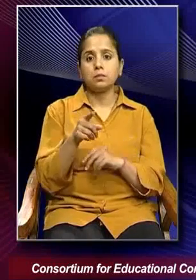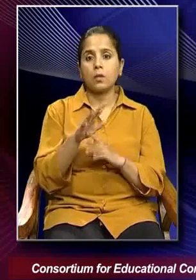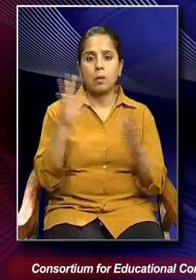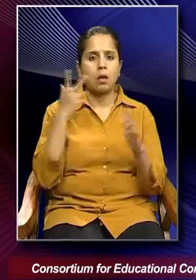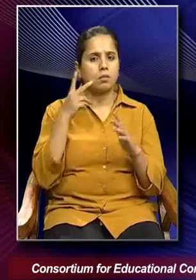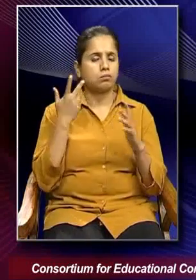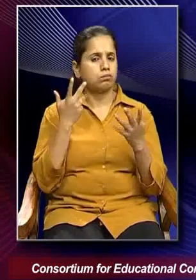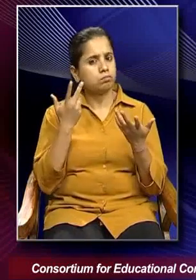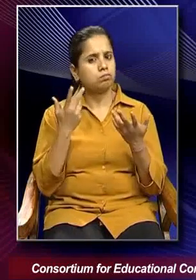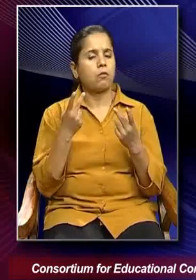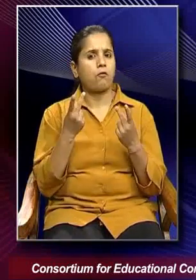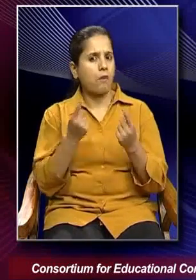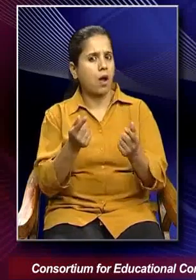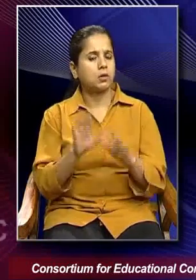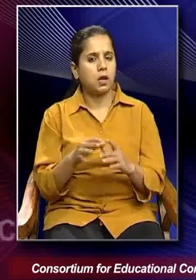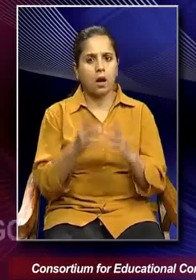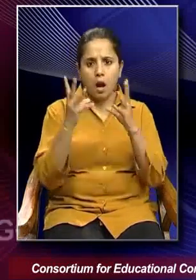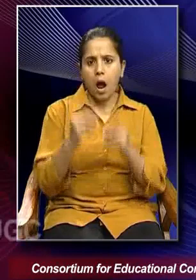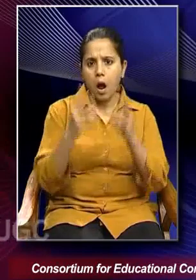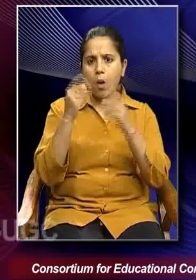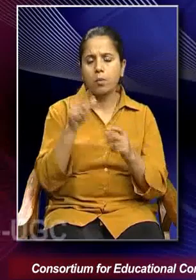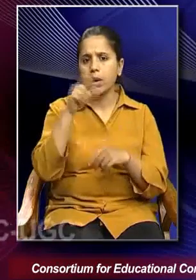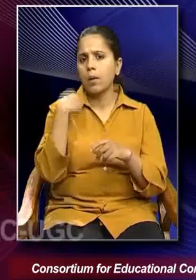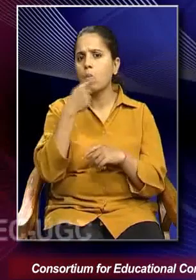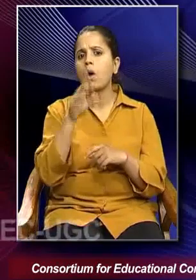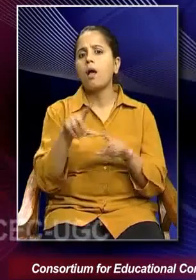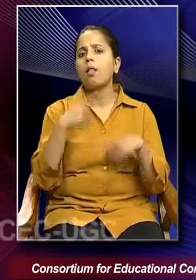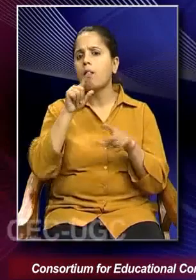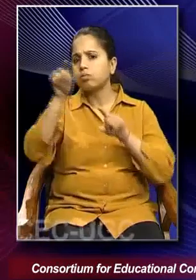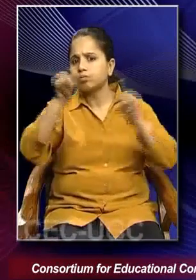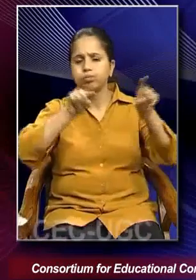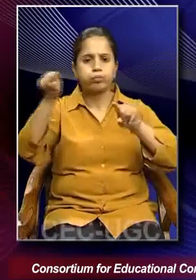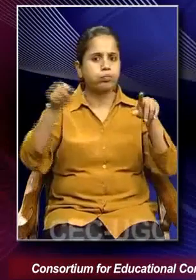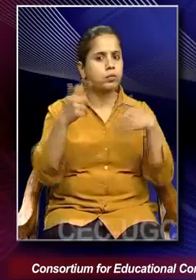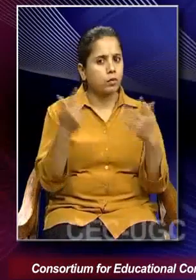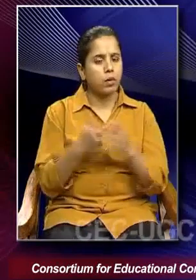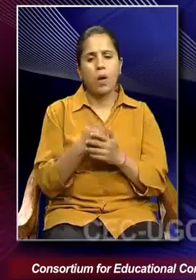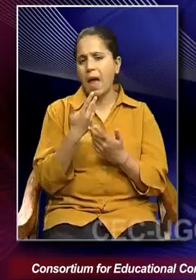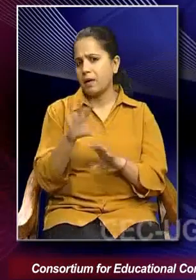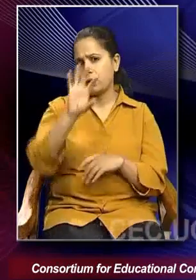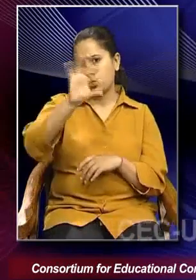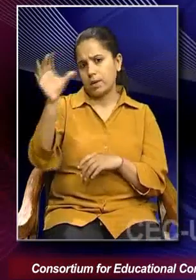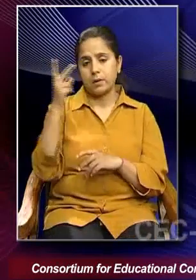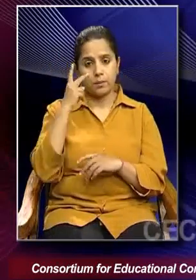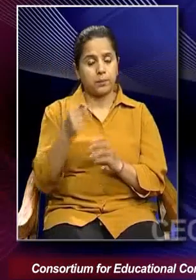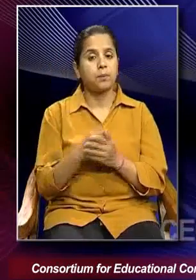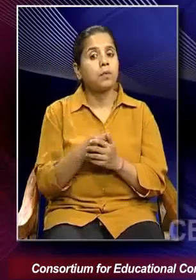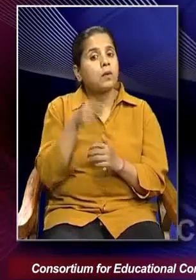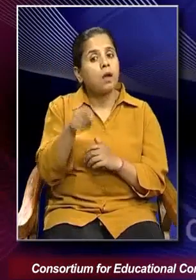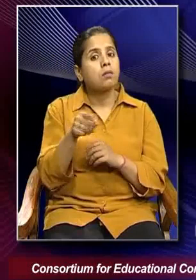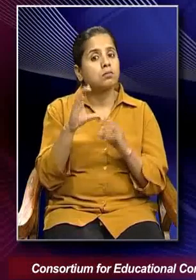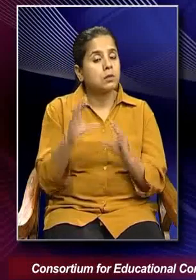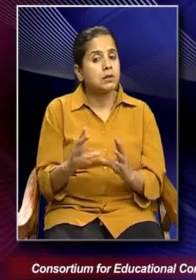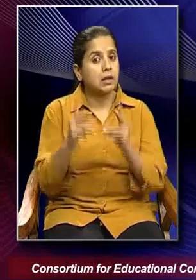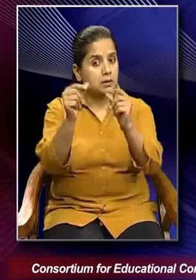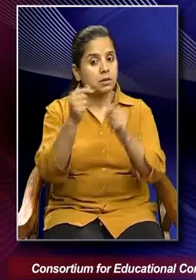robust count of people who might be living in a defined territory or any nation. Now this census